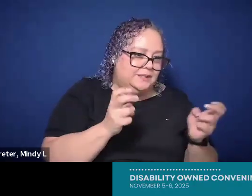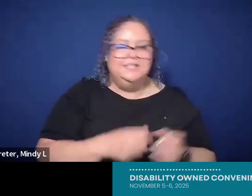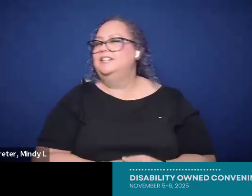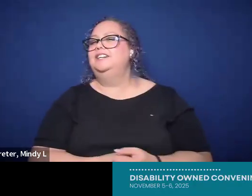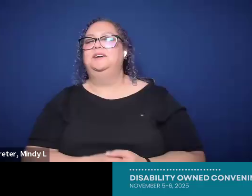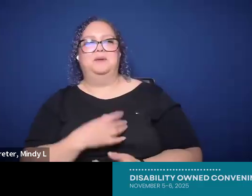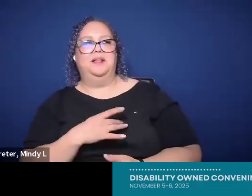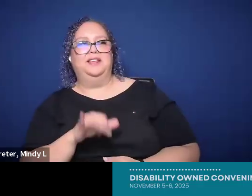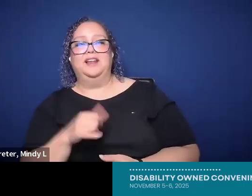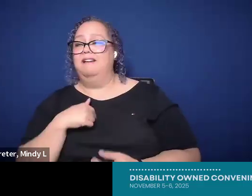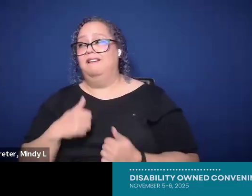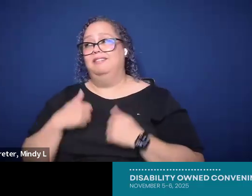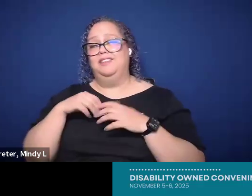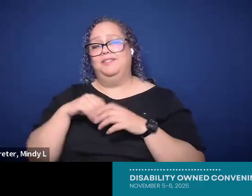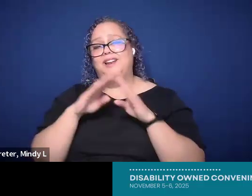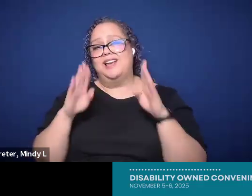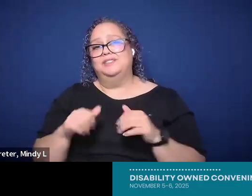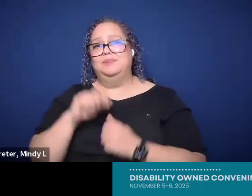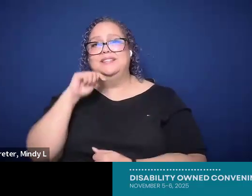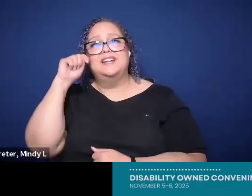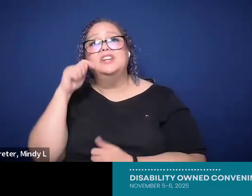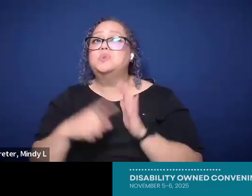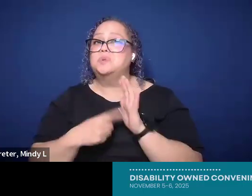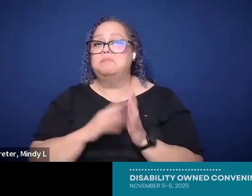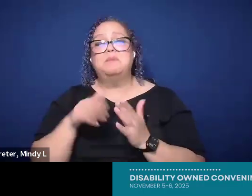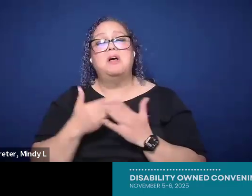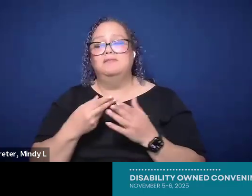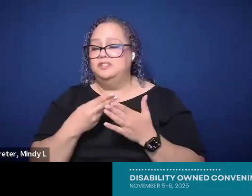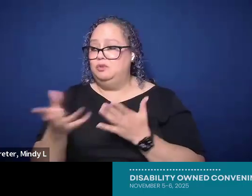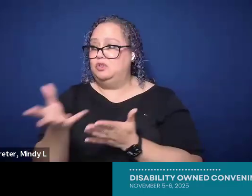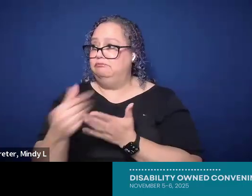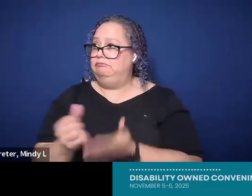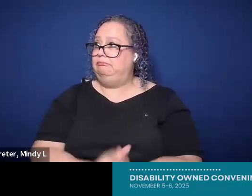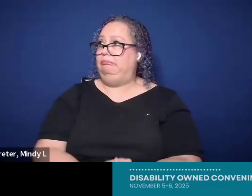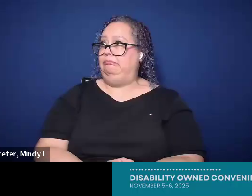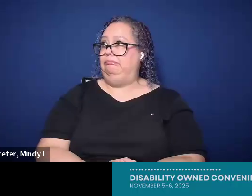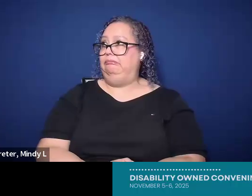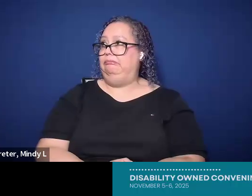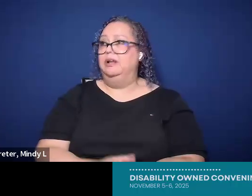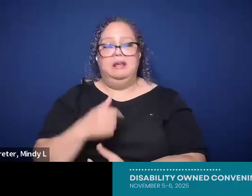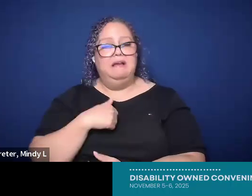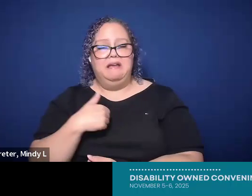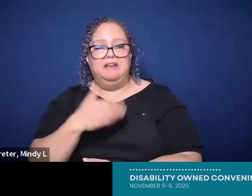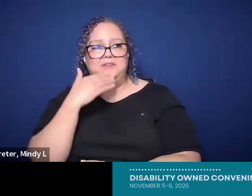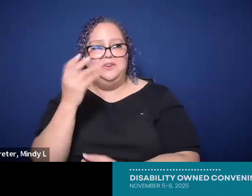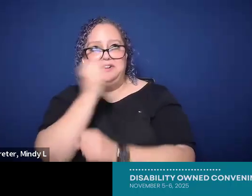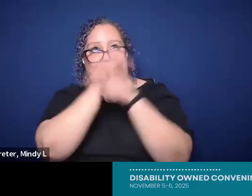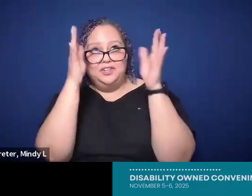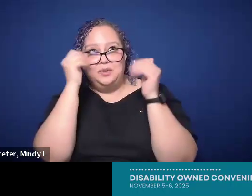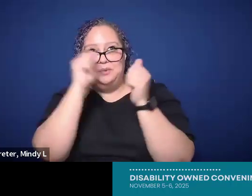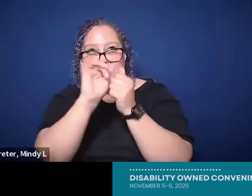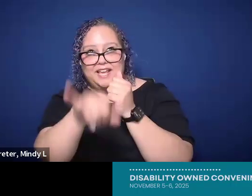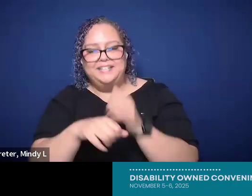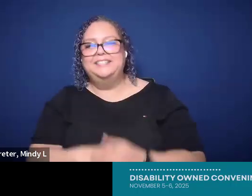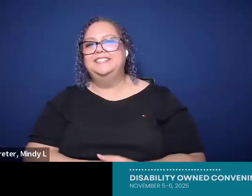I mean, I live in a house with teenagers, so sometimes all the spoons are missing from the drawer. So I have a very good visual there. But as